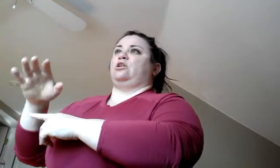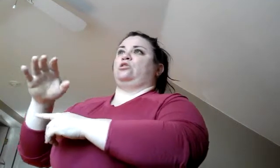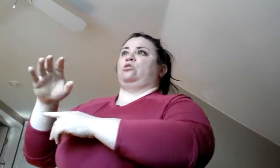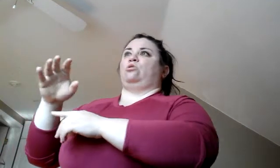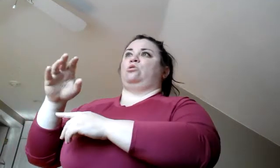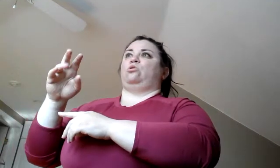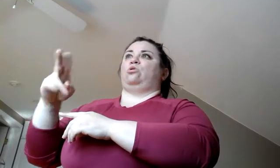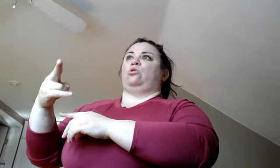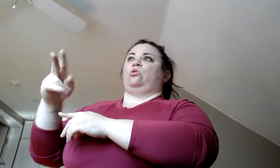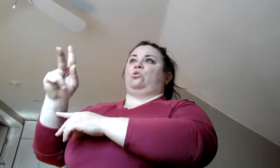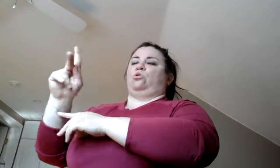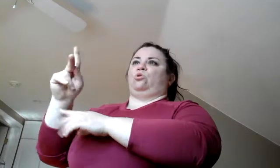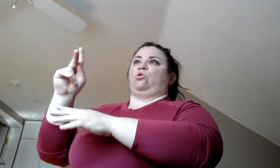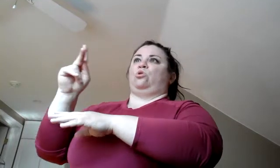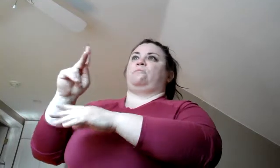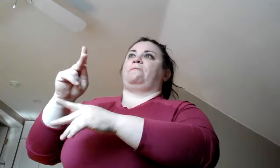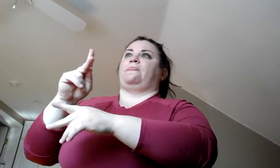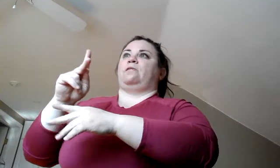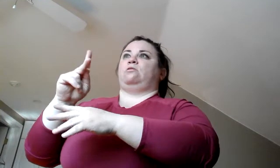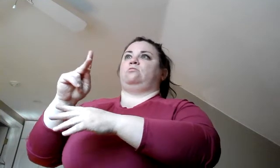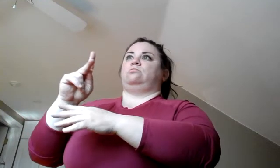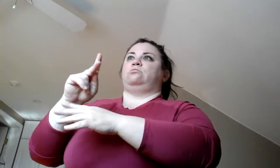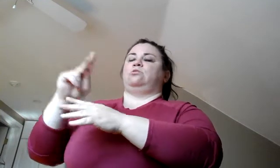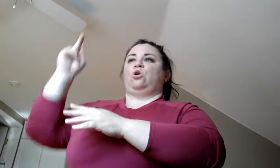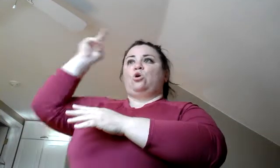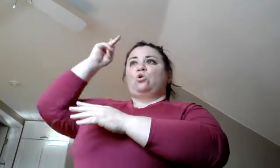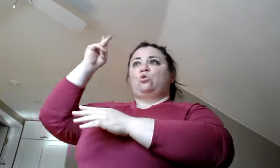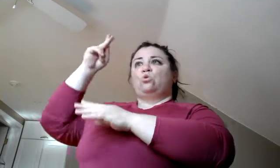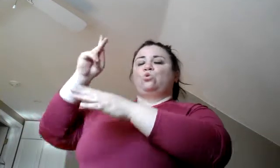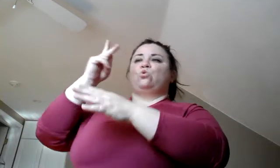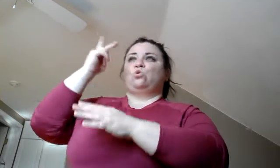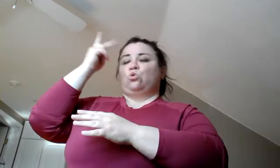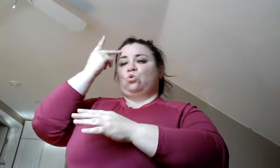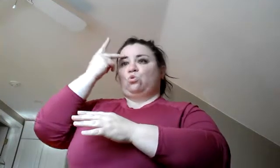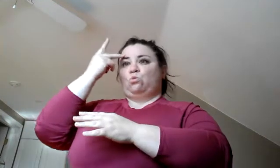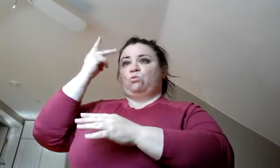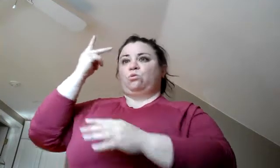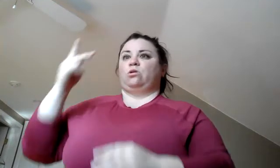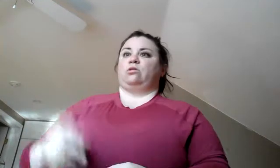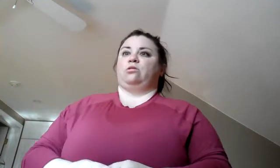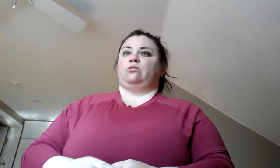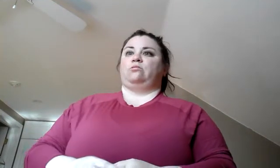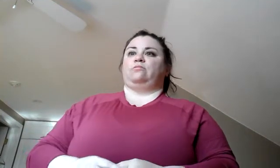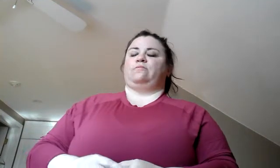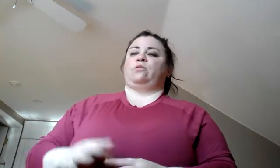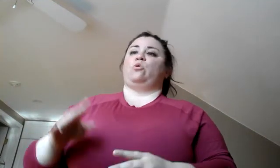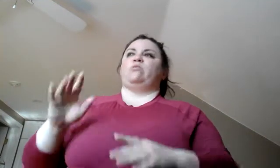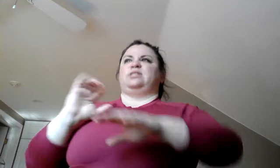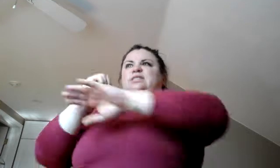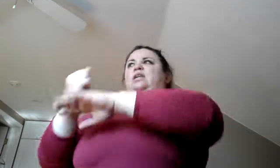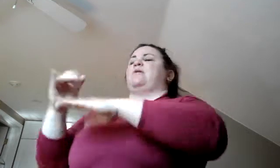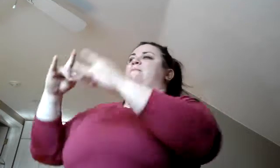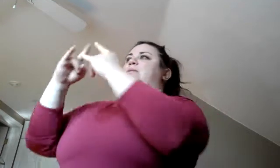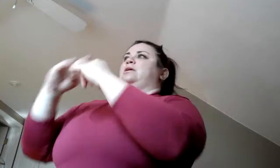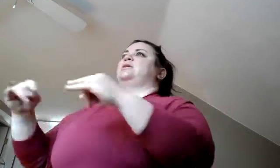it and everything. One of the places where we were allowed to basically set up camps and set up staging areas and